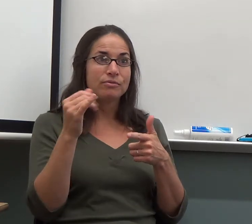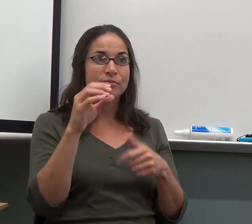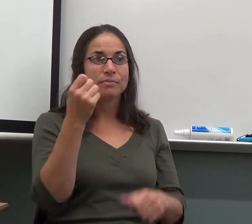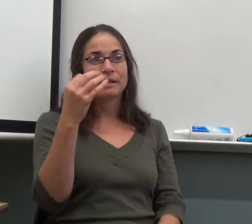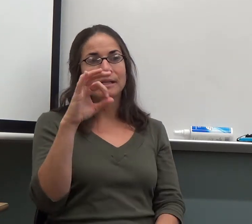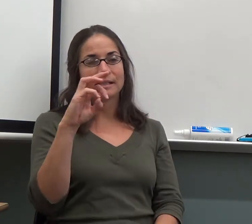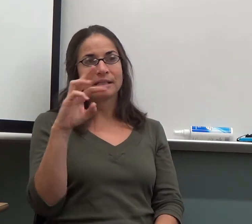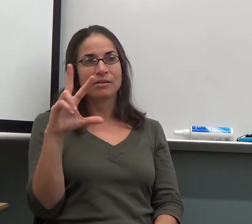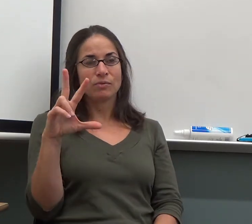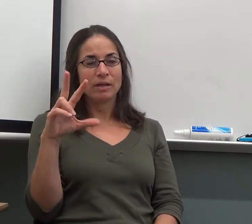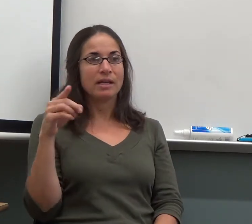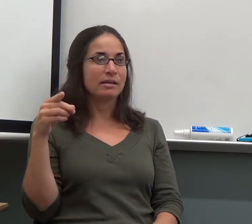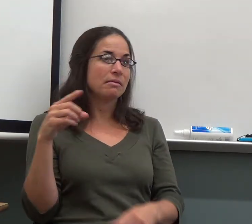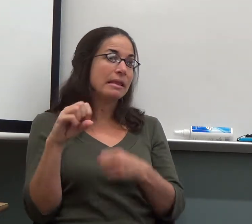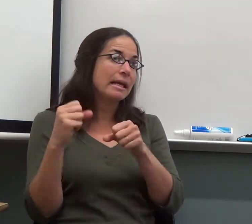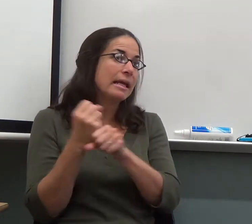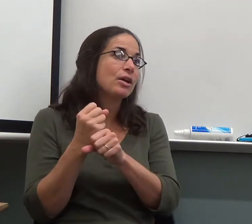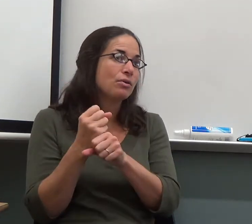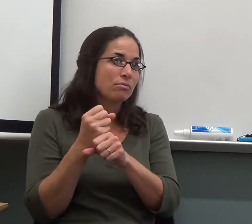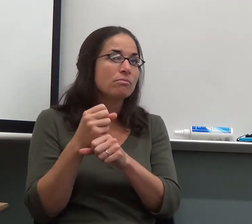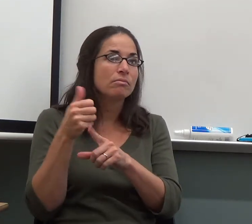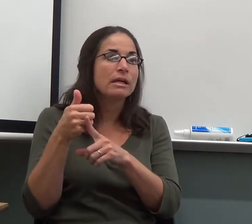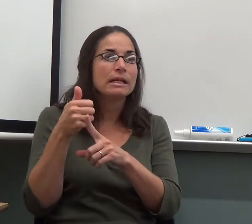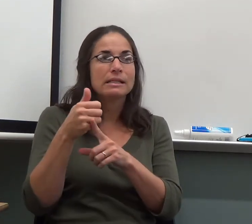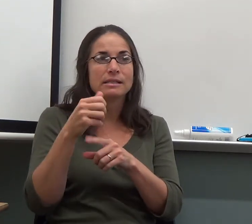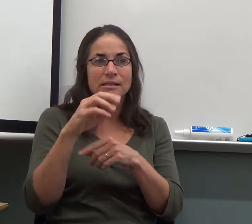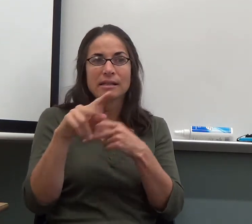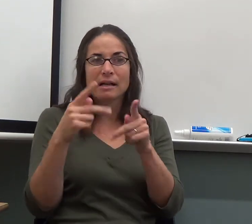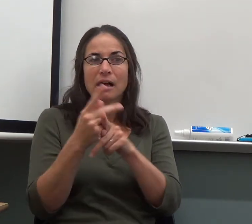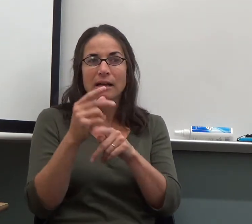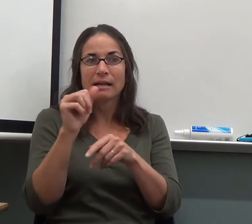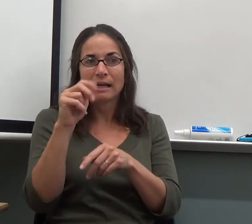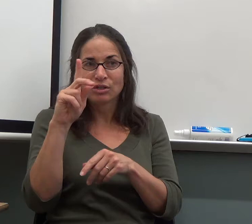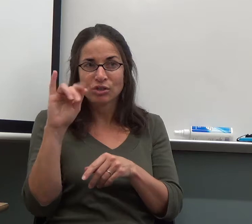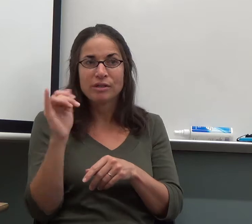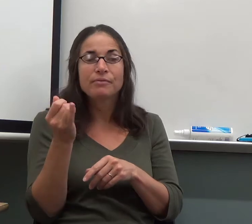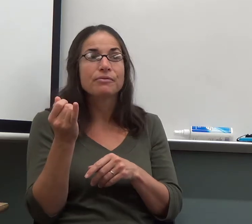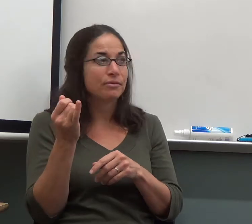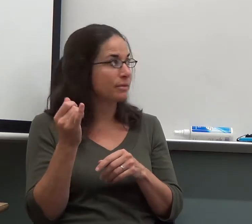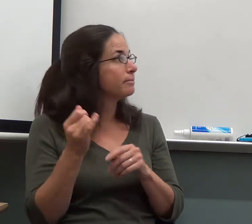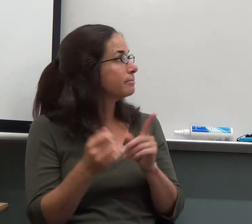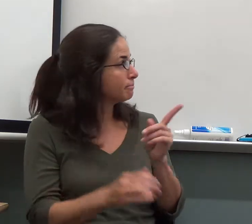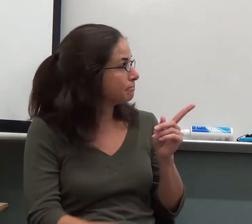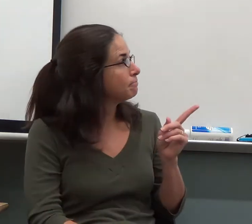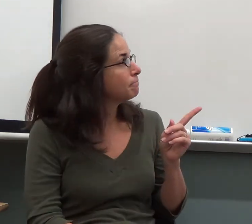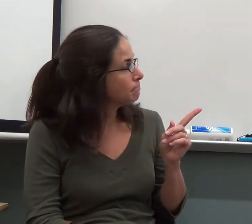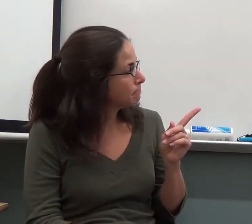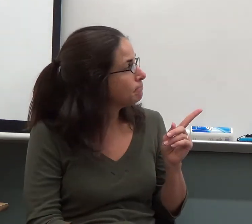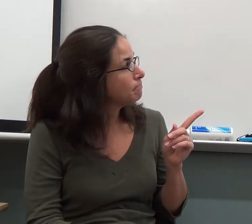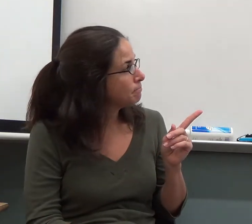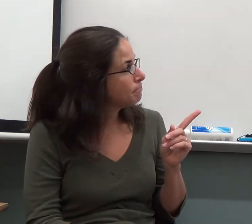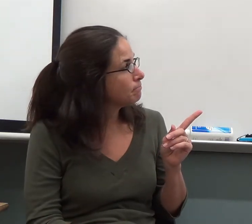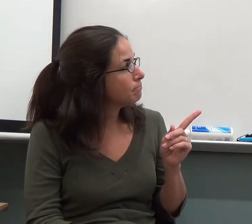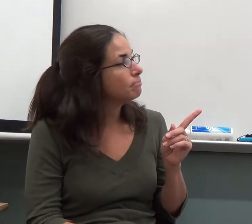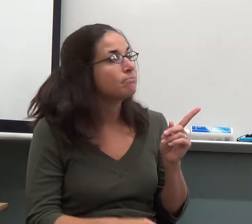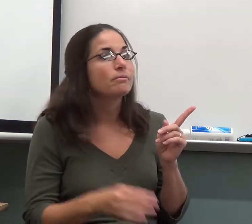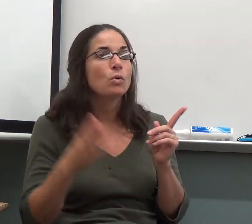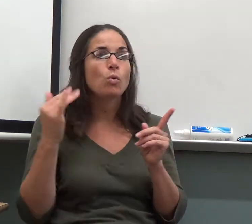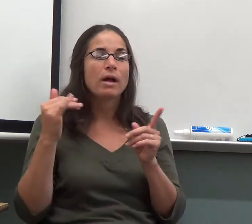tells me a year, right? But it's actually the type. So we're going to consider the date to be an adjective. It's describing this